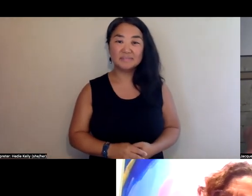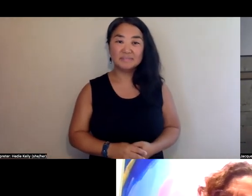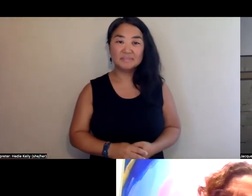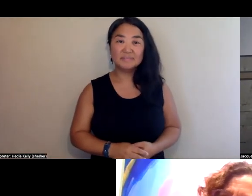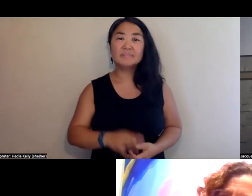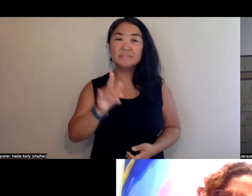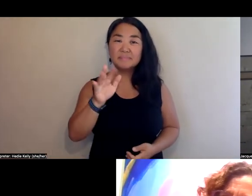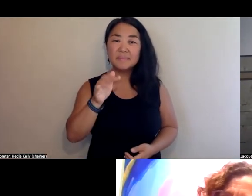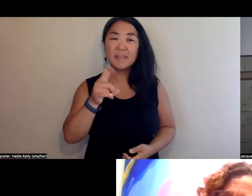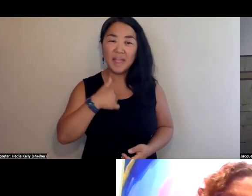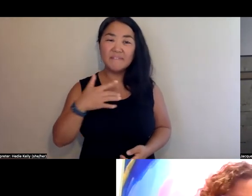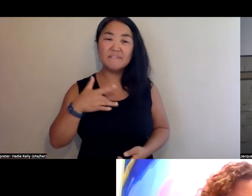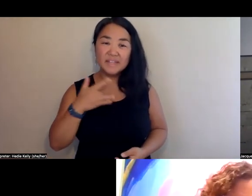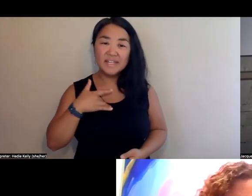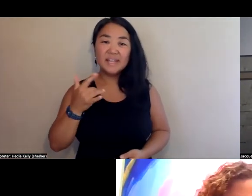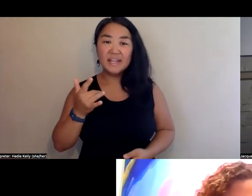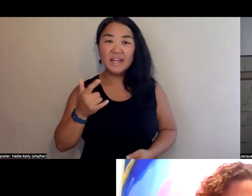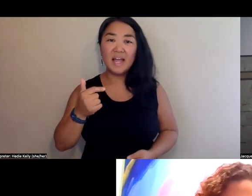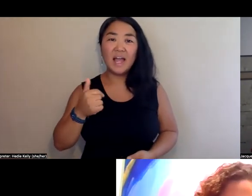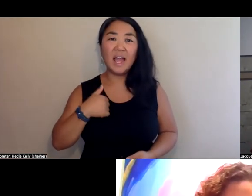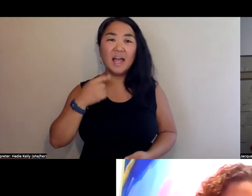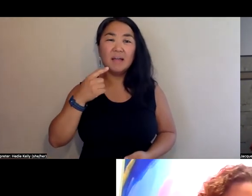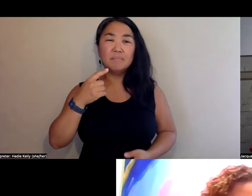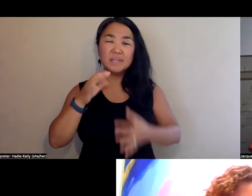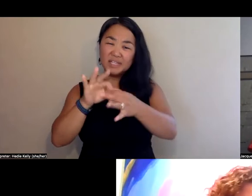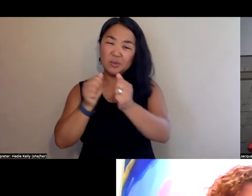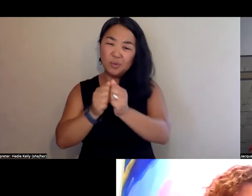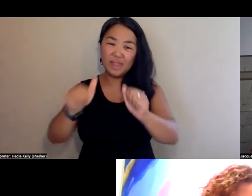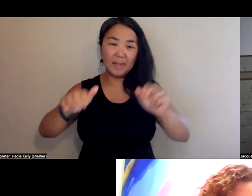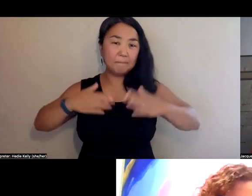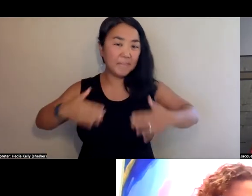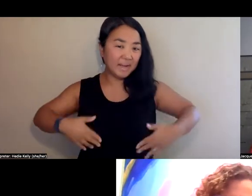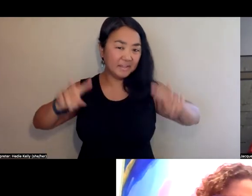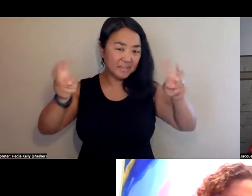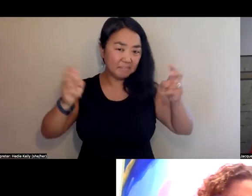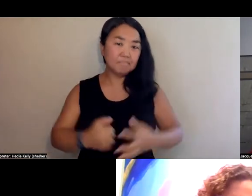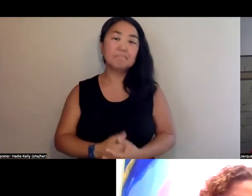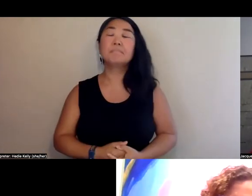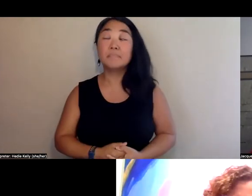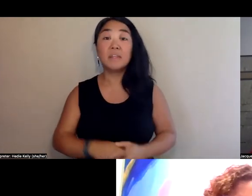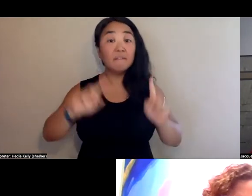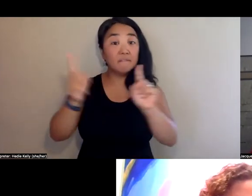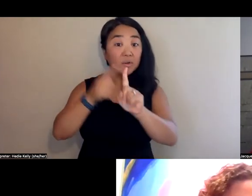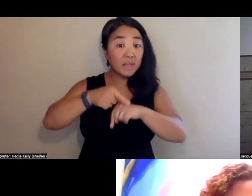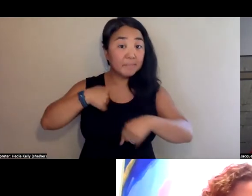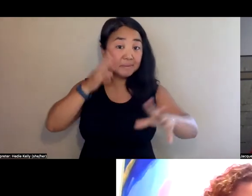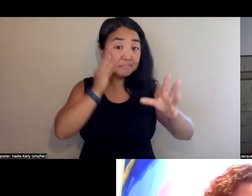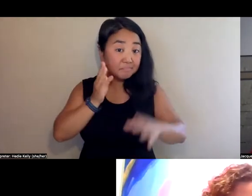I felt like, I'm going to stick to the body thing here. The first time I walked, there was a whole bunch